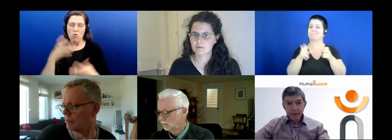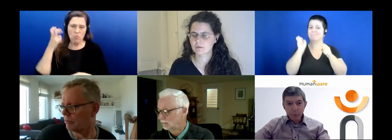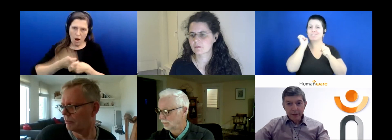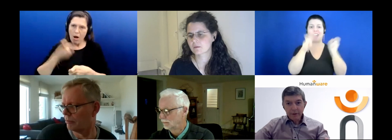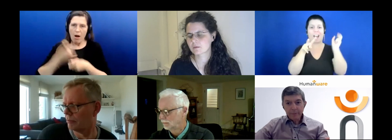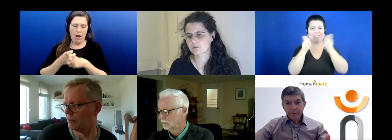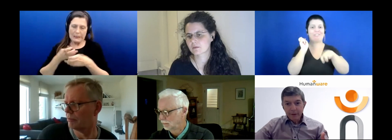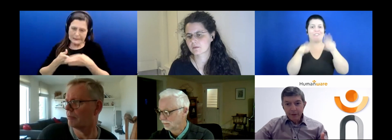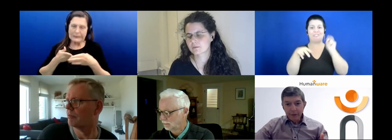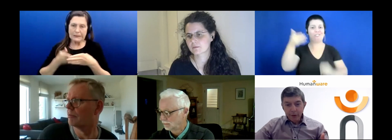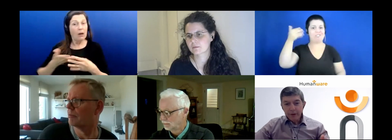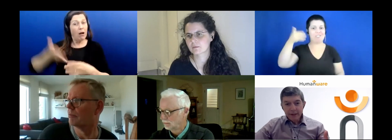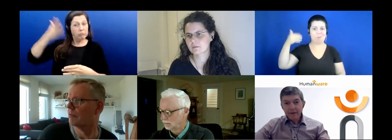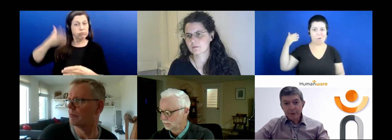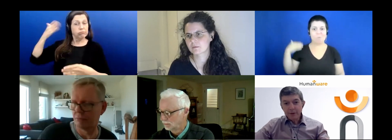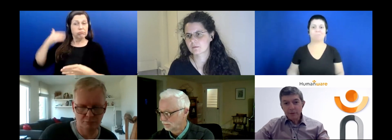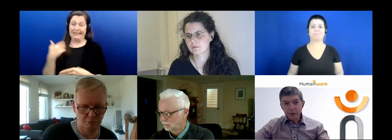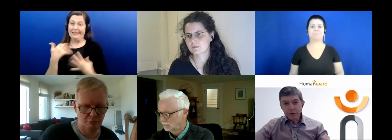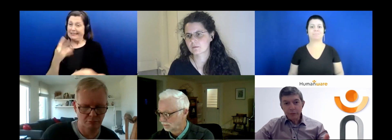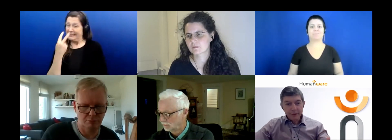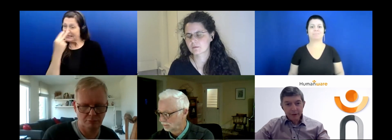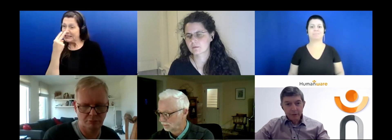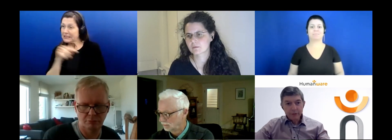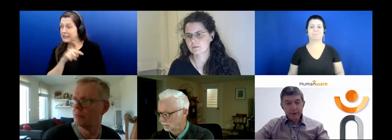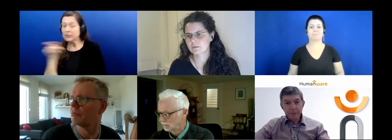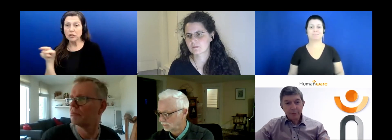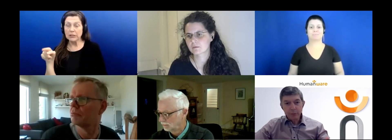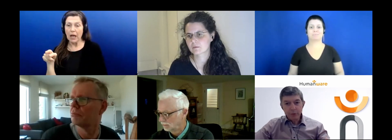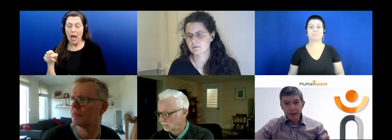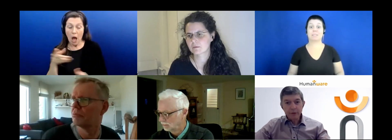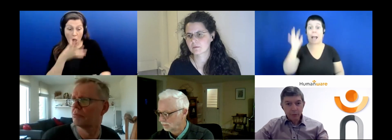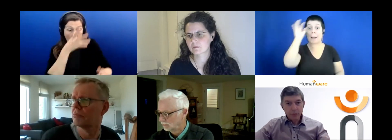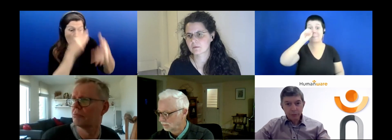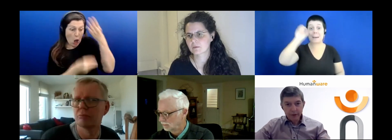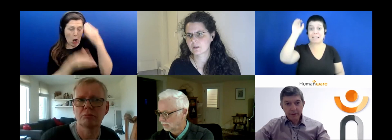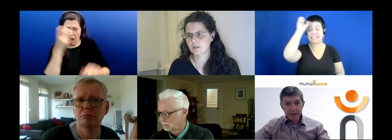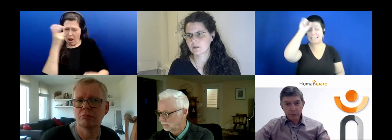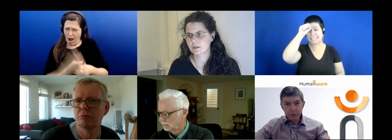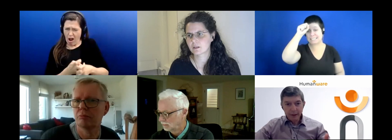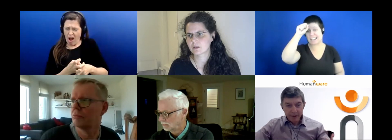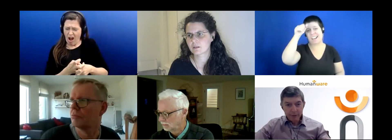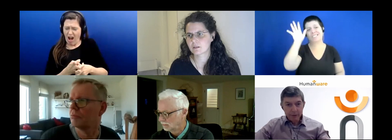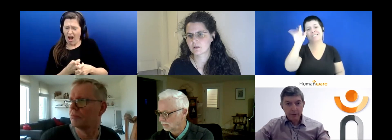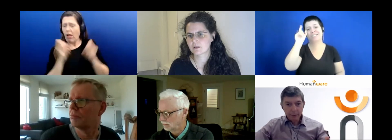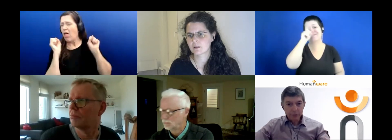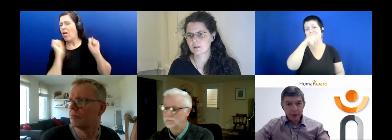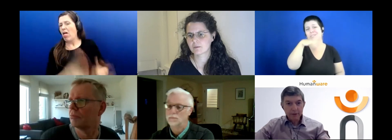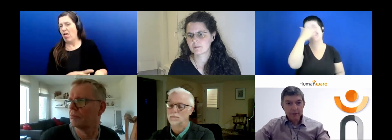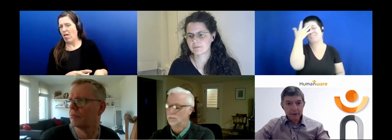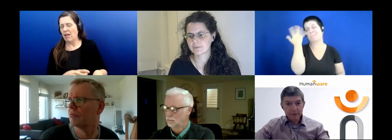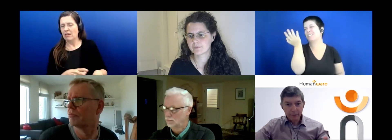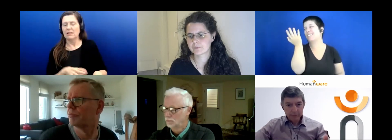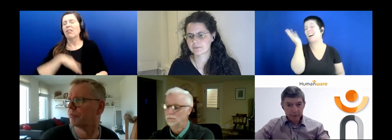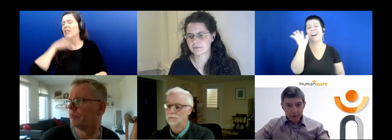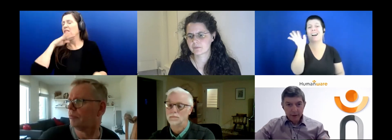past where the learning experience was so difficult that people would not go through it and would abandon the